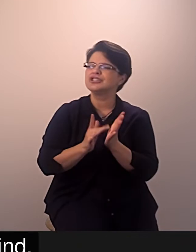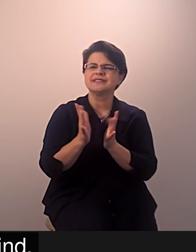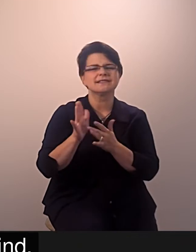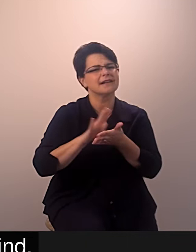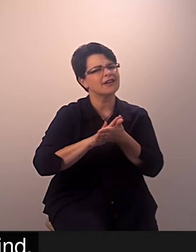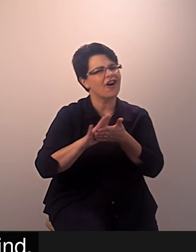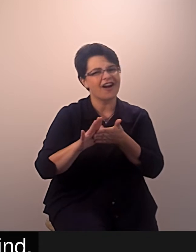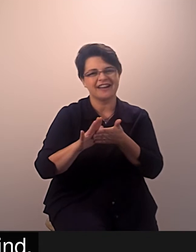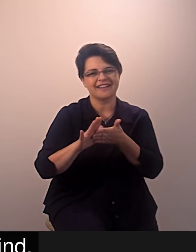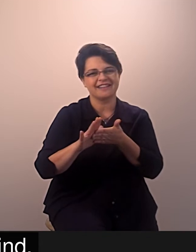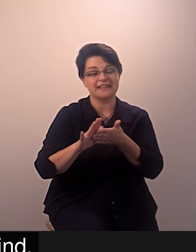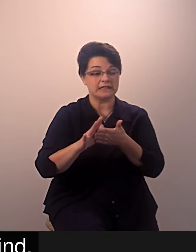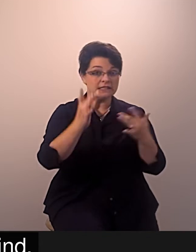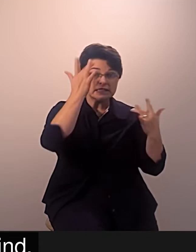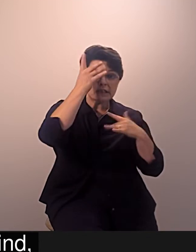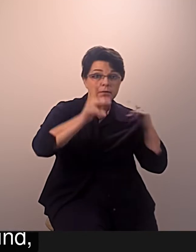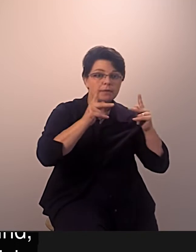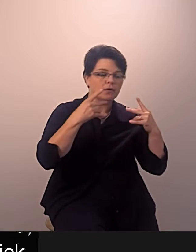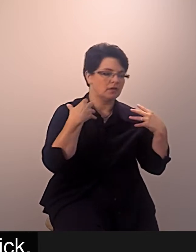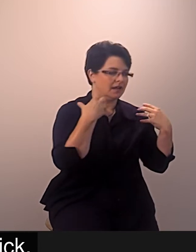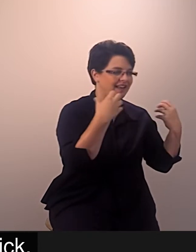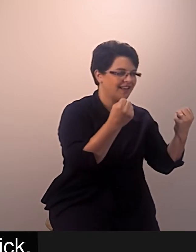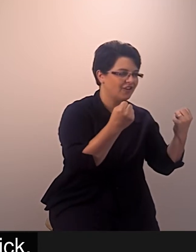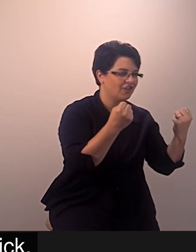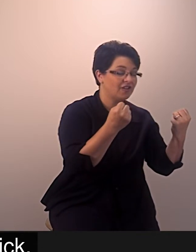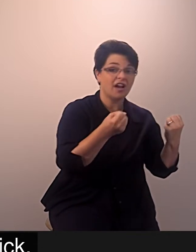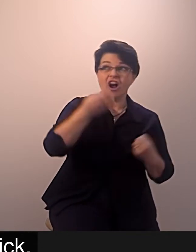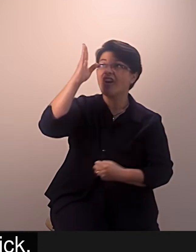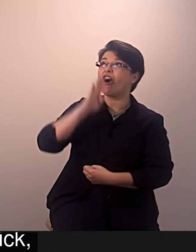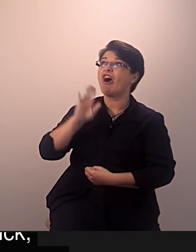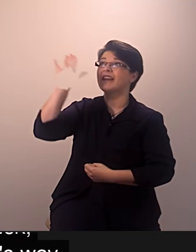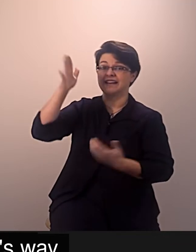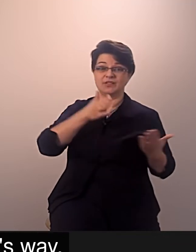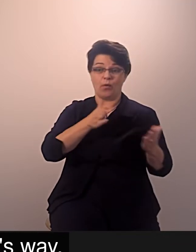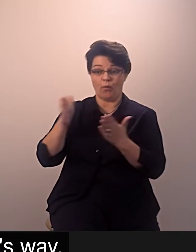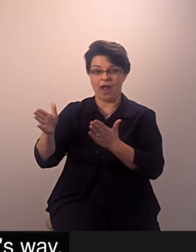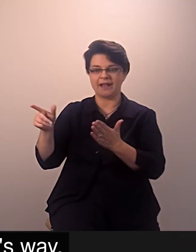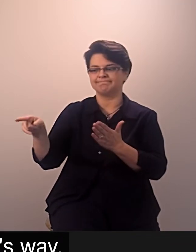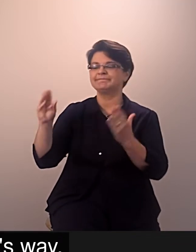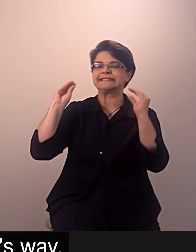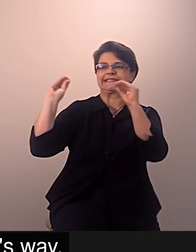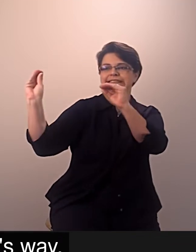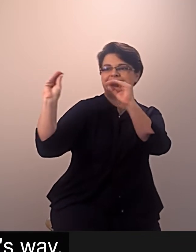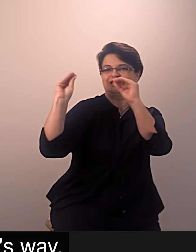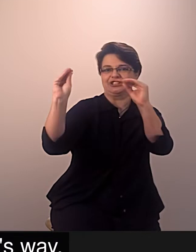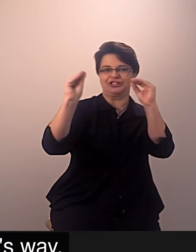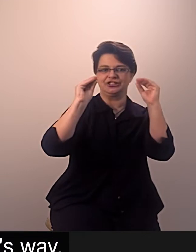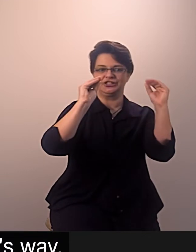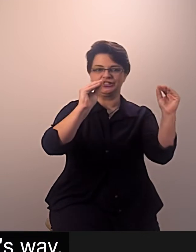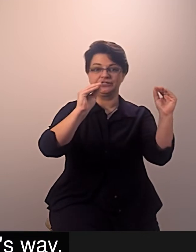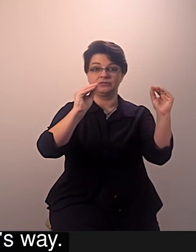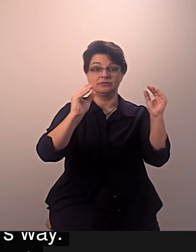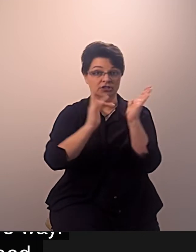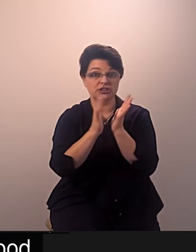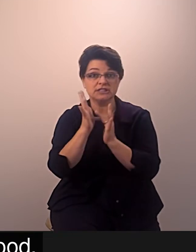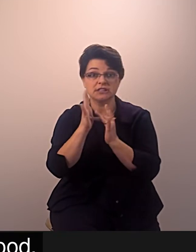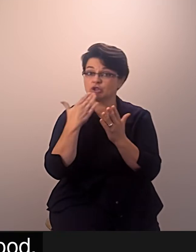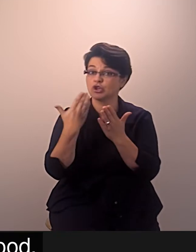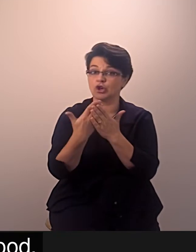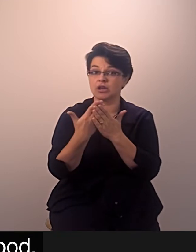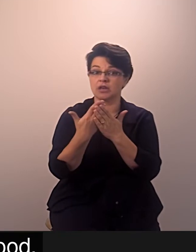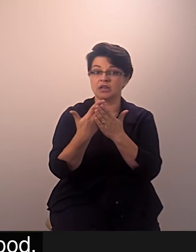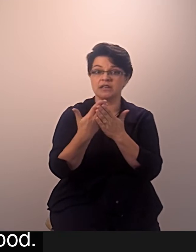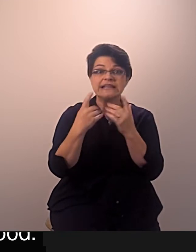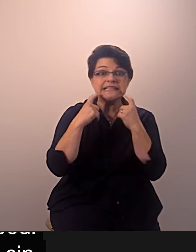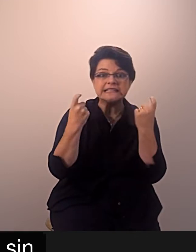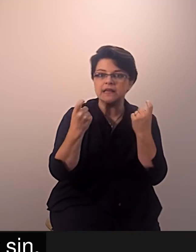sick, and taught God's way. Jesus was good. Jesus did not sin.